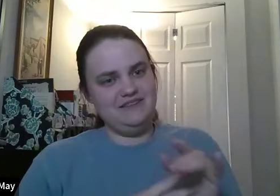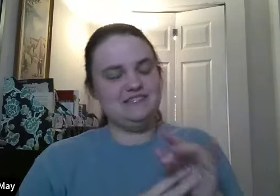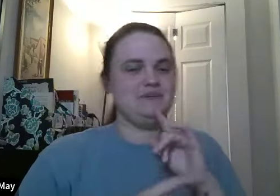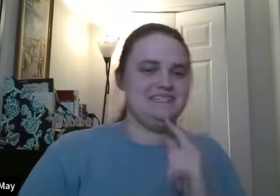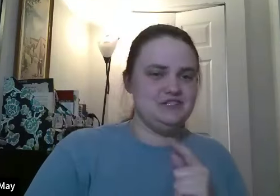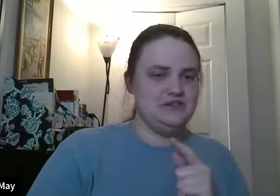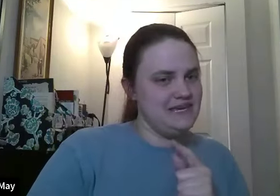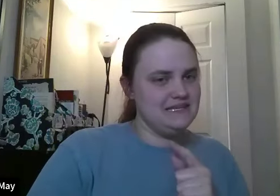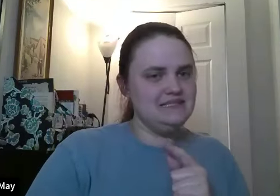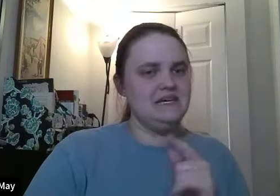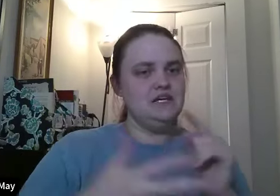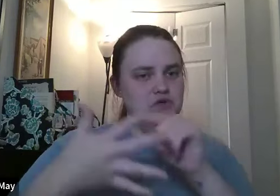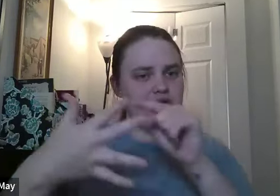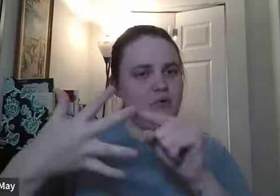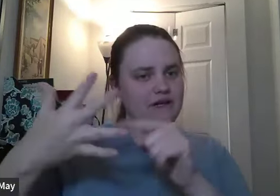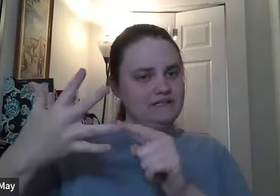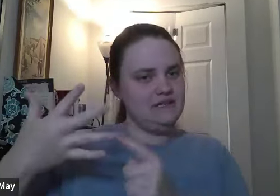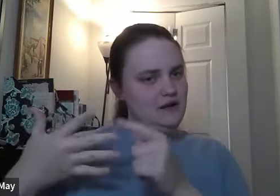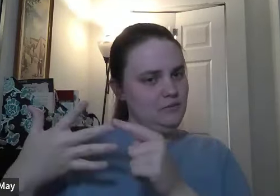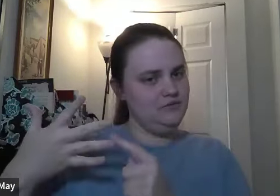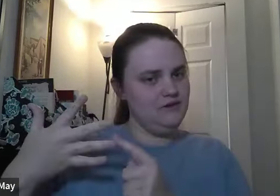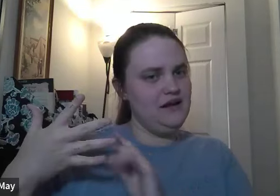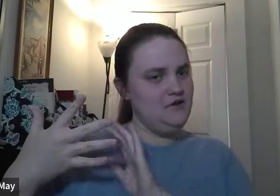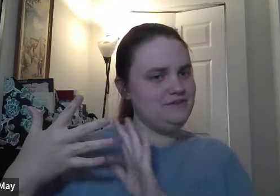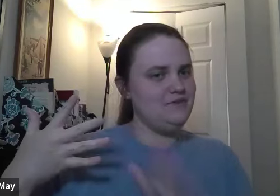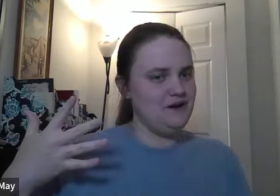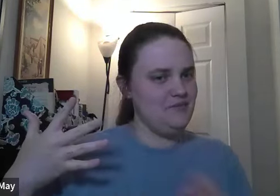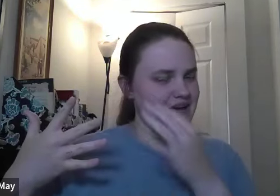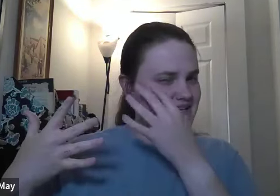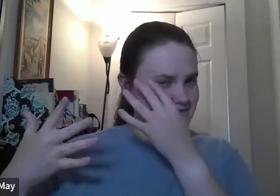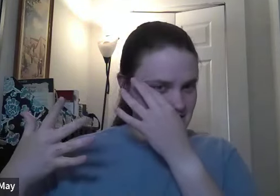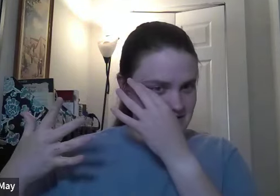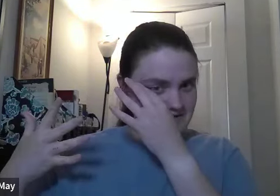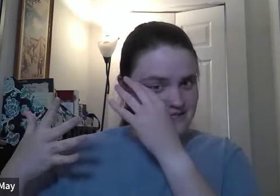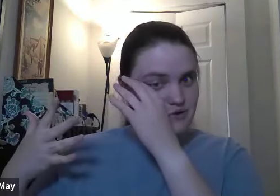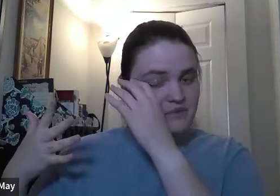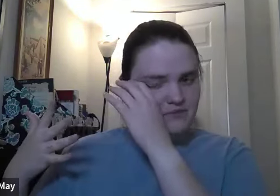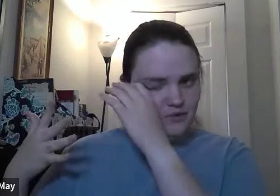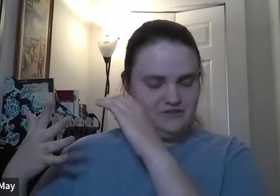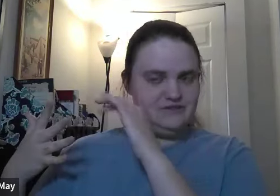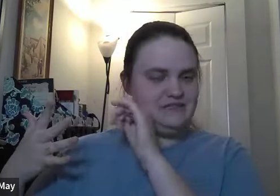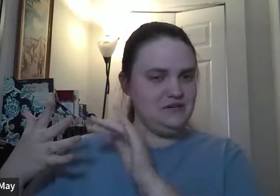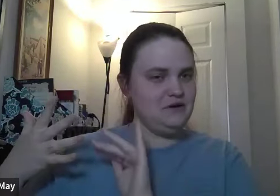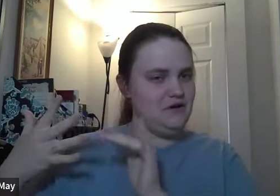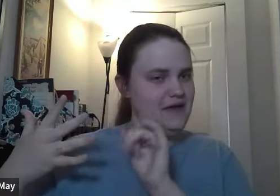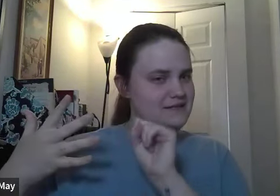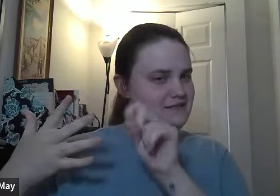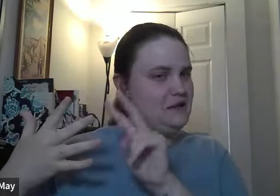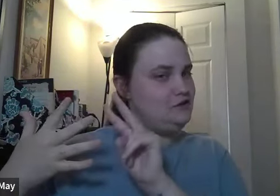this or my sister this, you can point to help. I know that's very complicated. This is probably more teetering on the ASL like